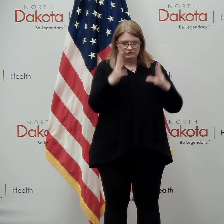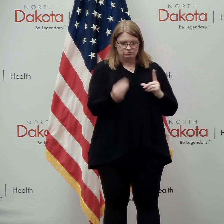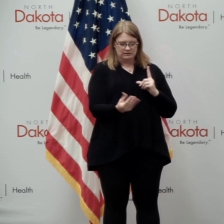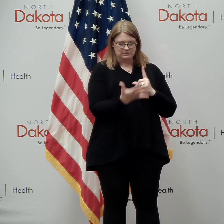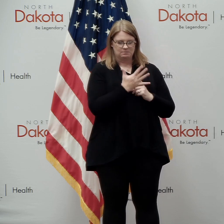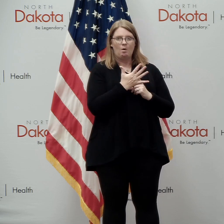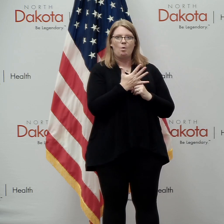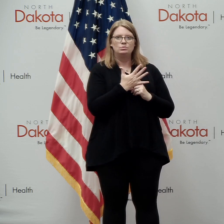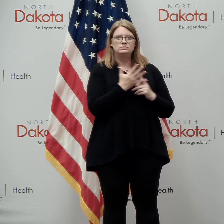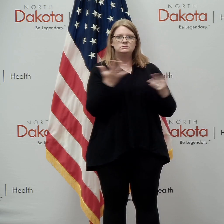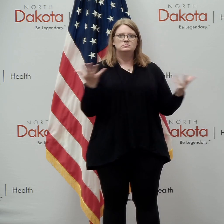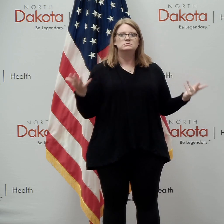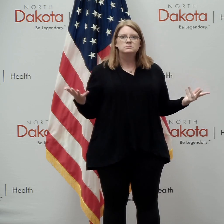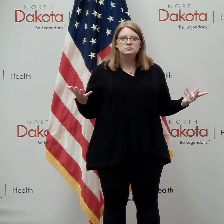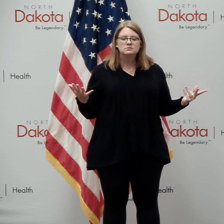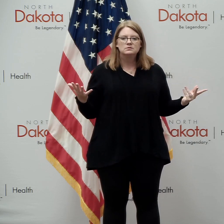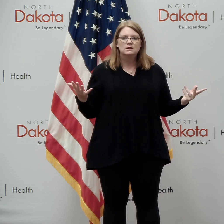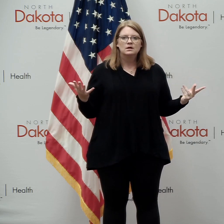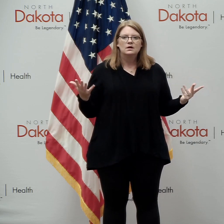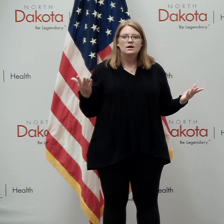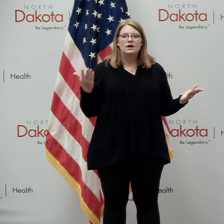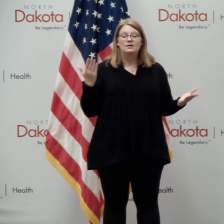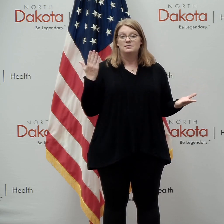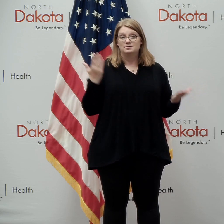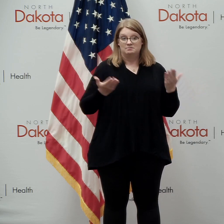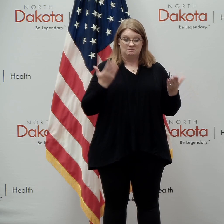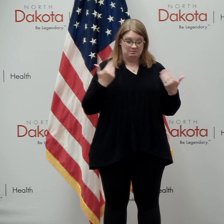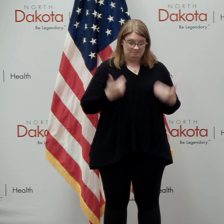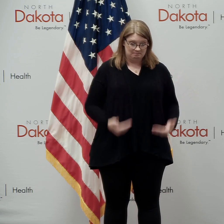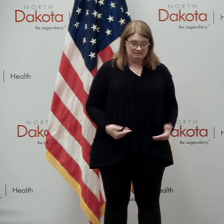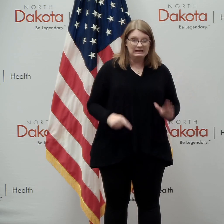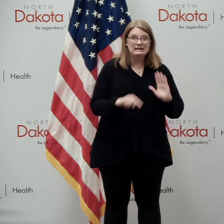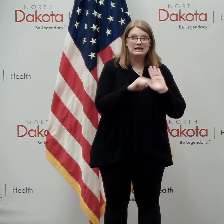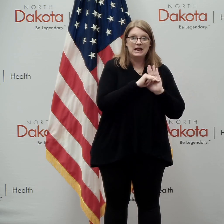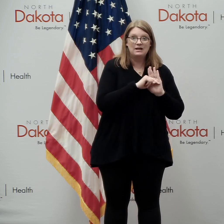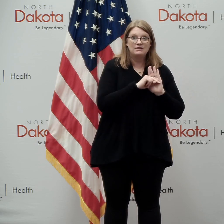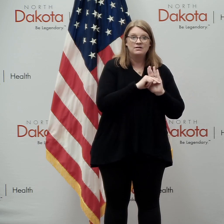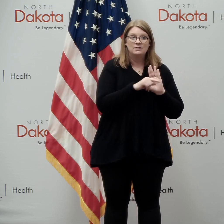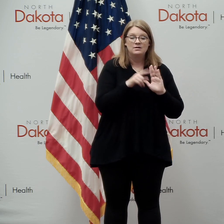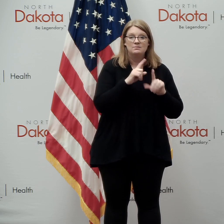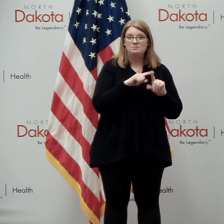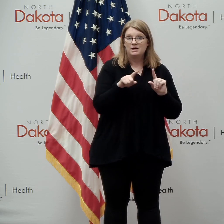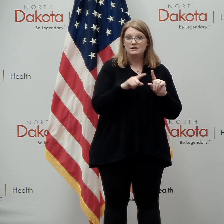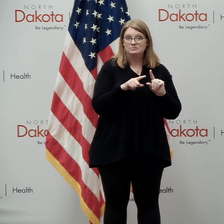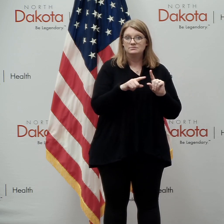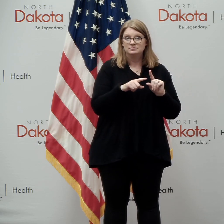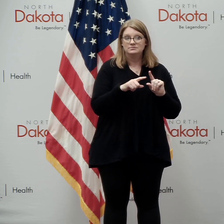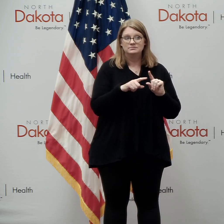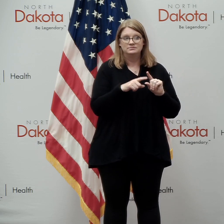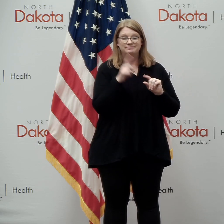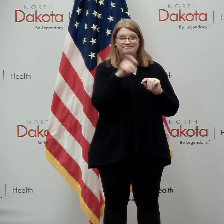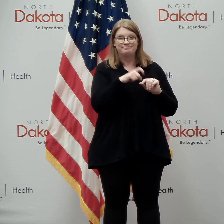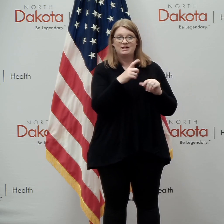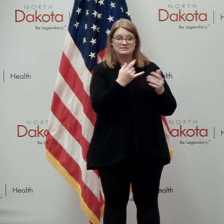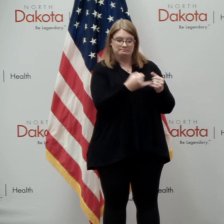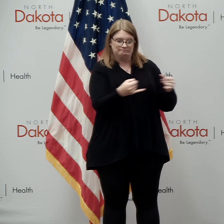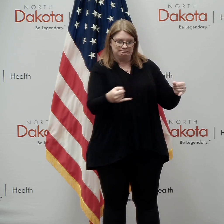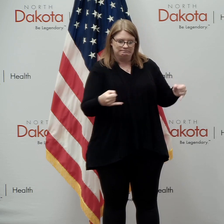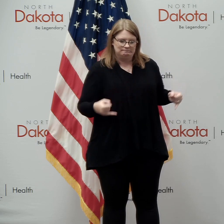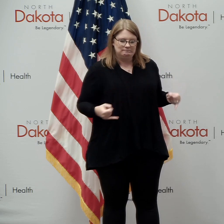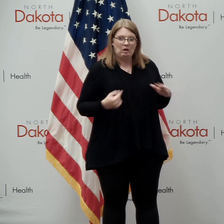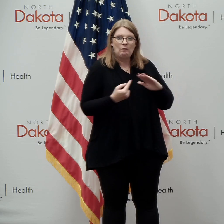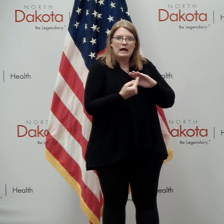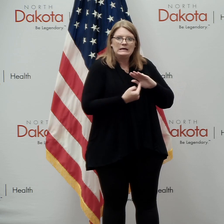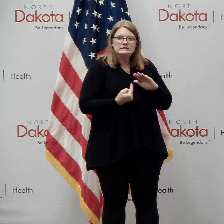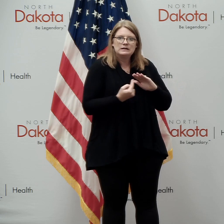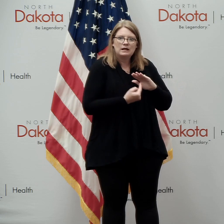to someone who had tested positive. Well, they may not have it themselves during that period of time where they're asked to quarantine or